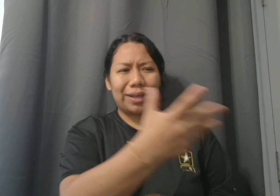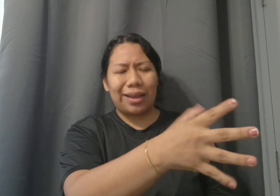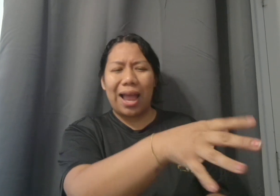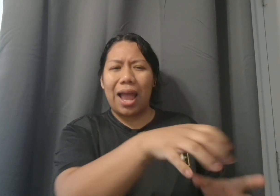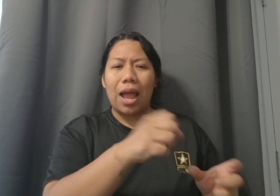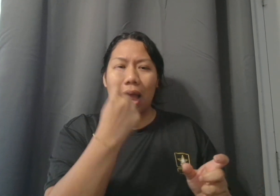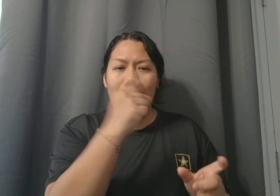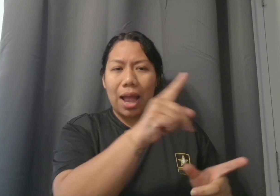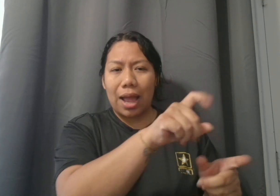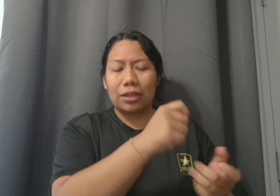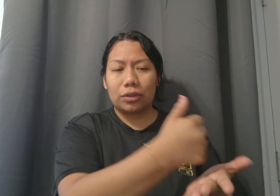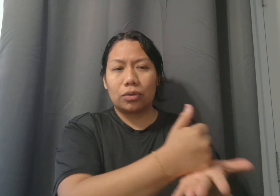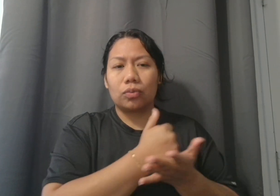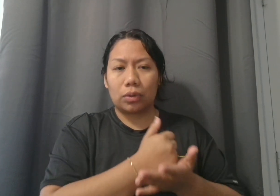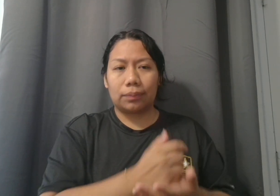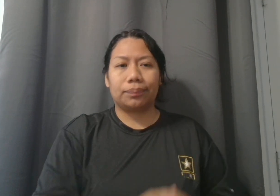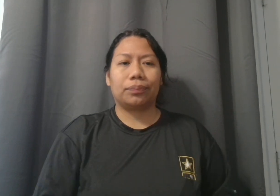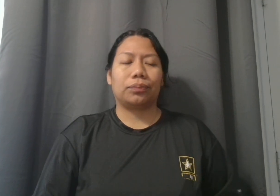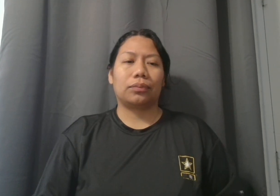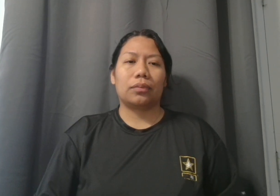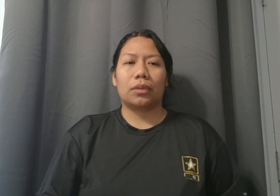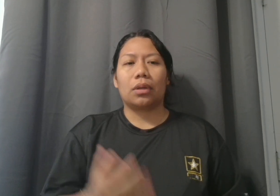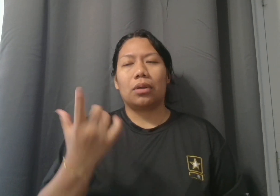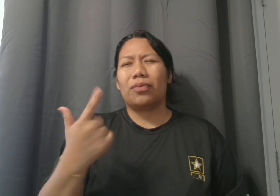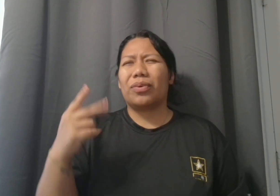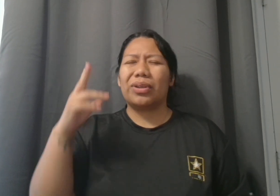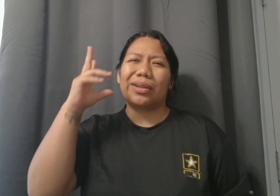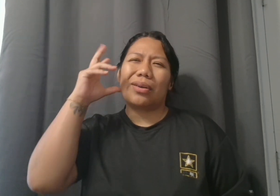may be difficult for most hearing people to understand.